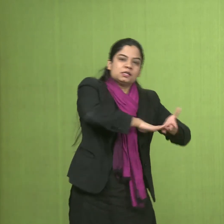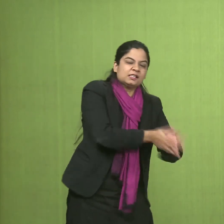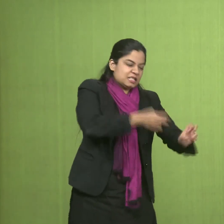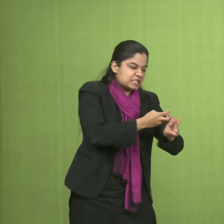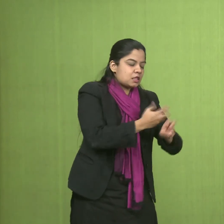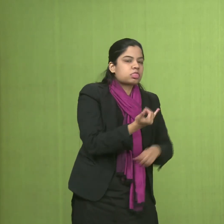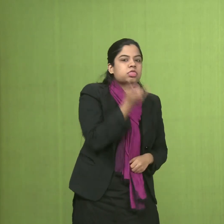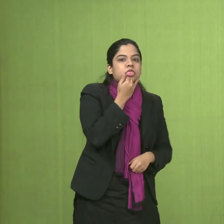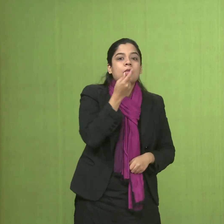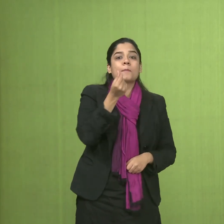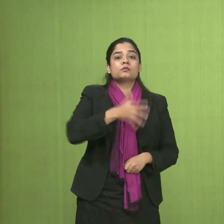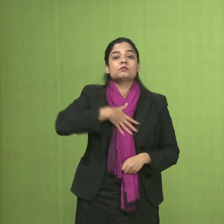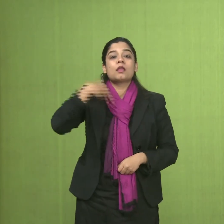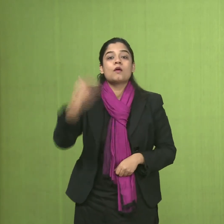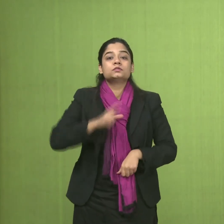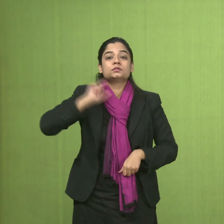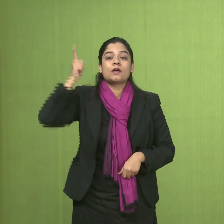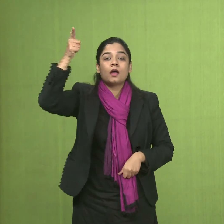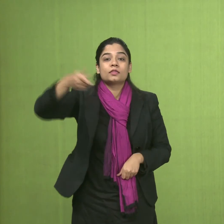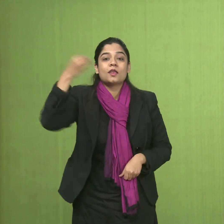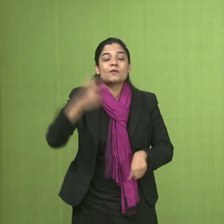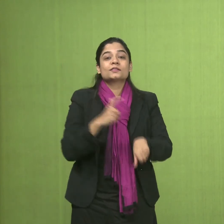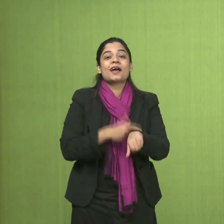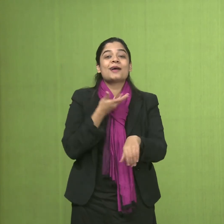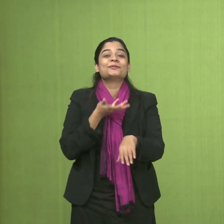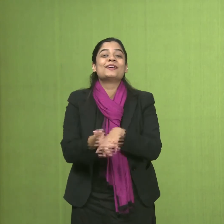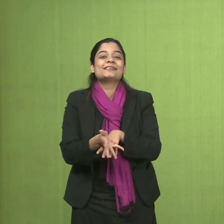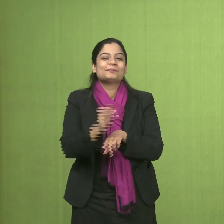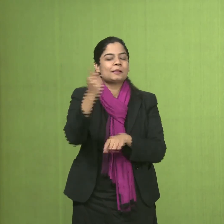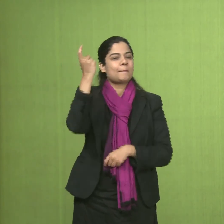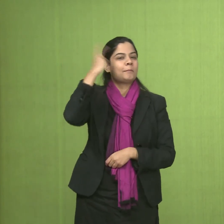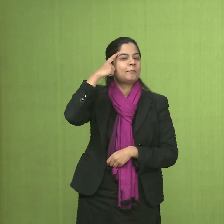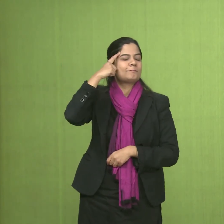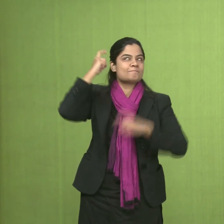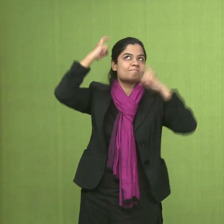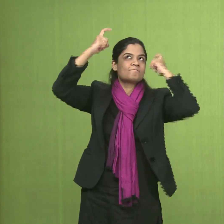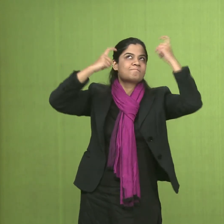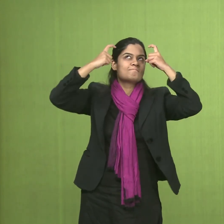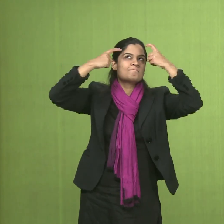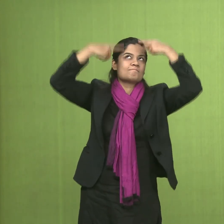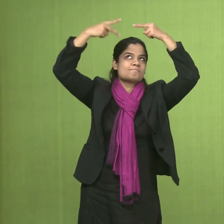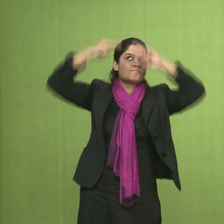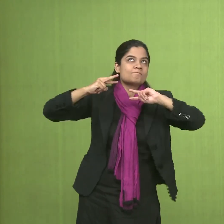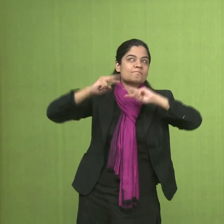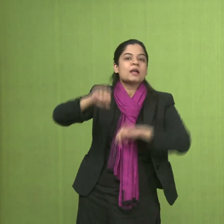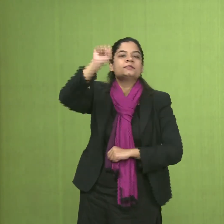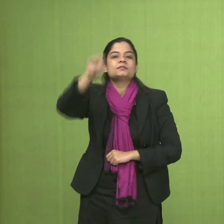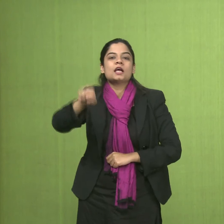Iron utensils can be difficult to clean. It's better to buy a steel one. So it's a waste of time and energy. So always